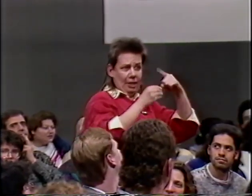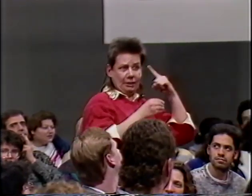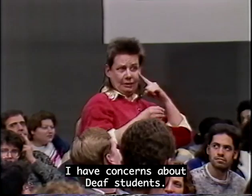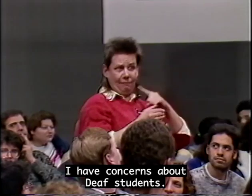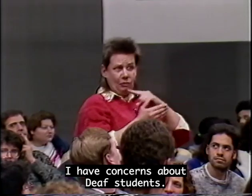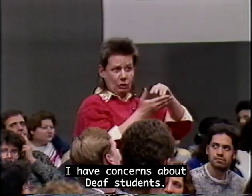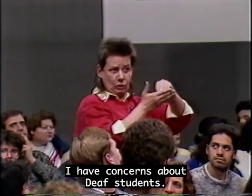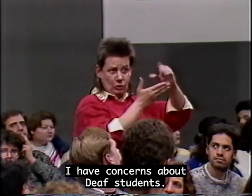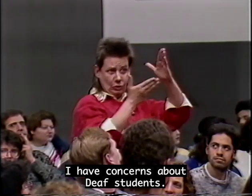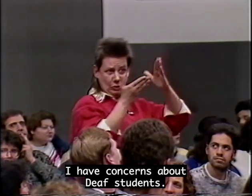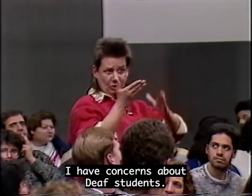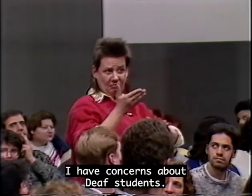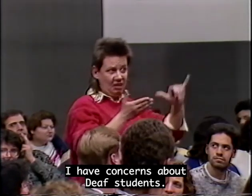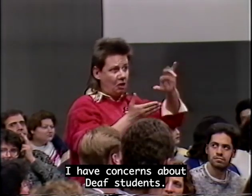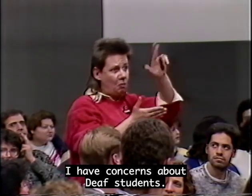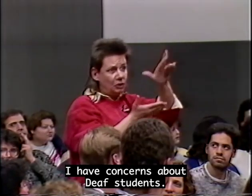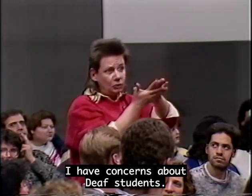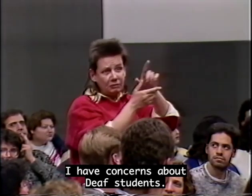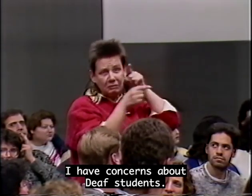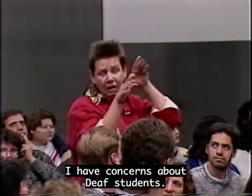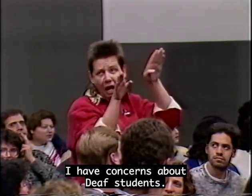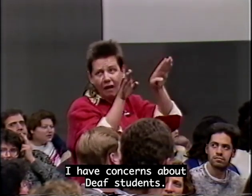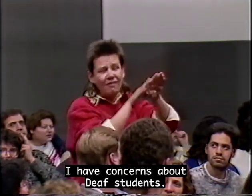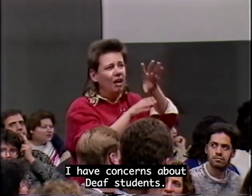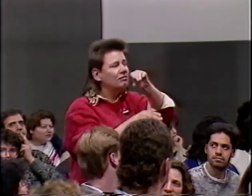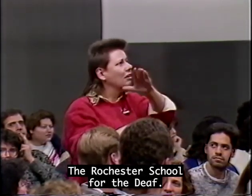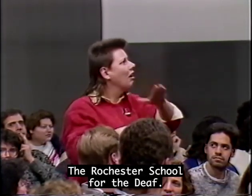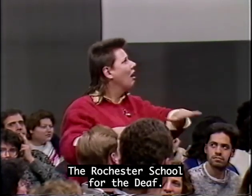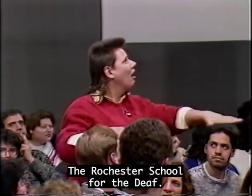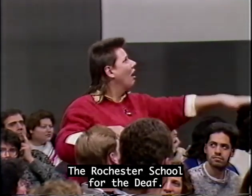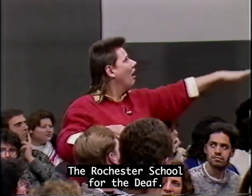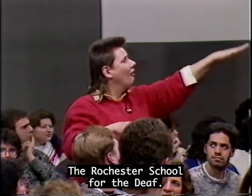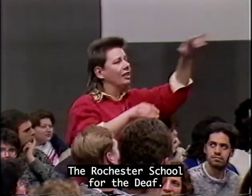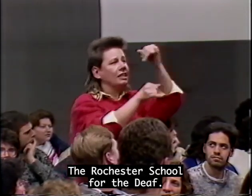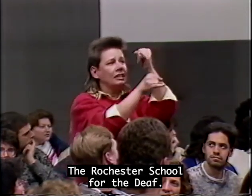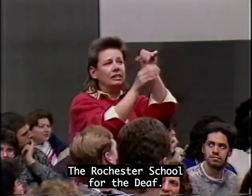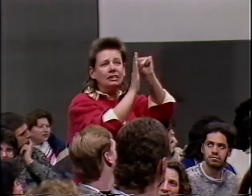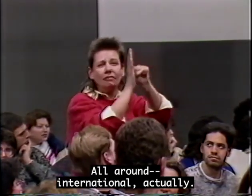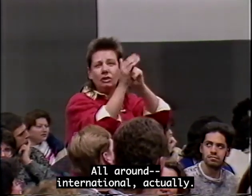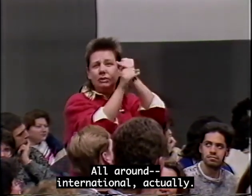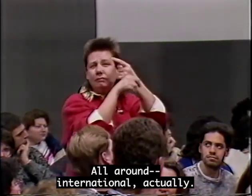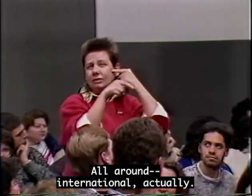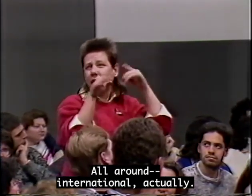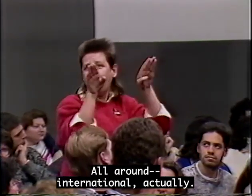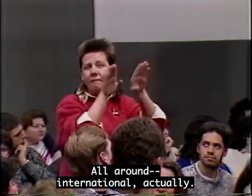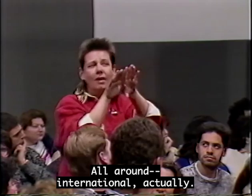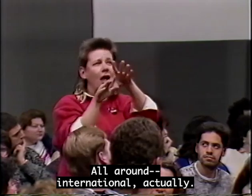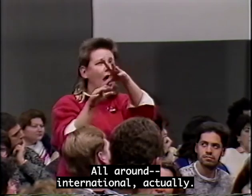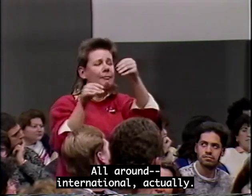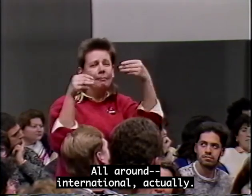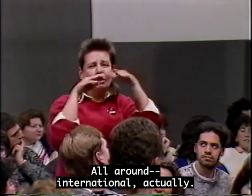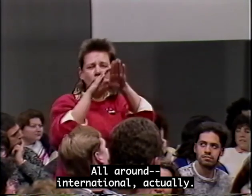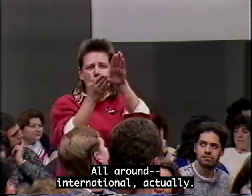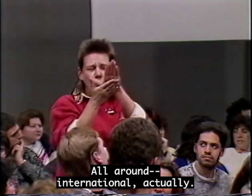I have concerns about deaf students. The Rochester School for the Deaf, all around international,